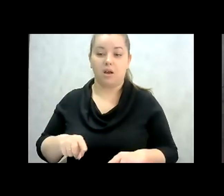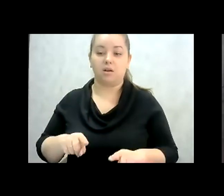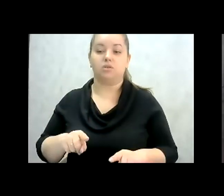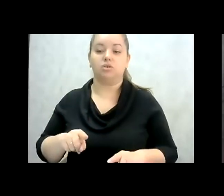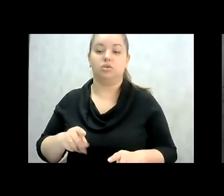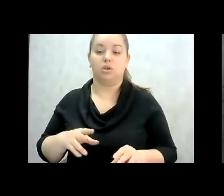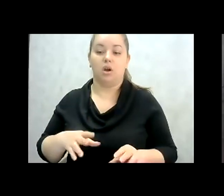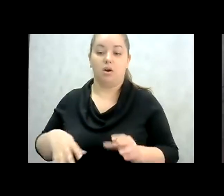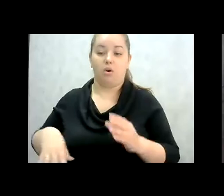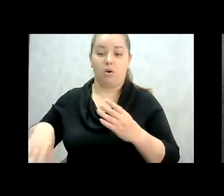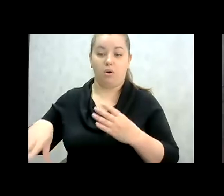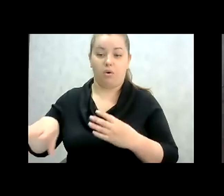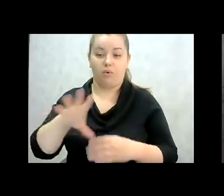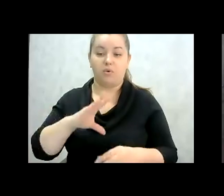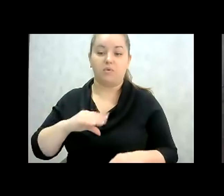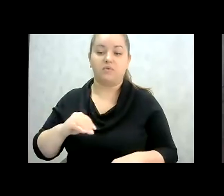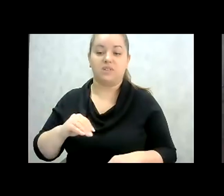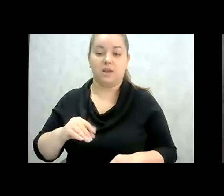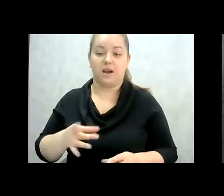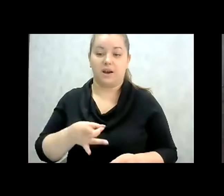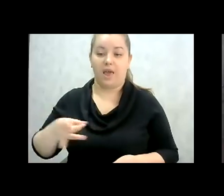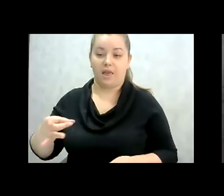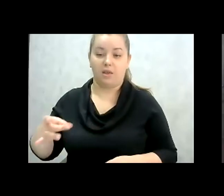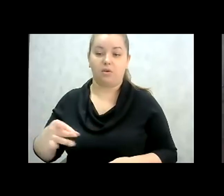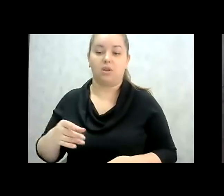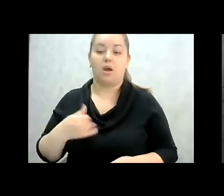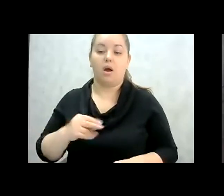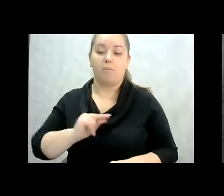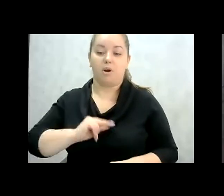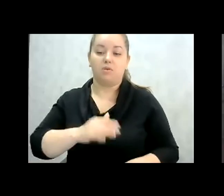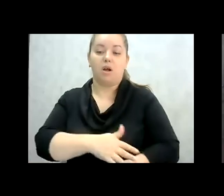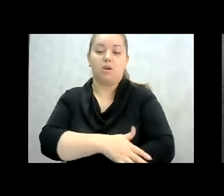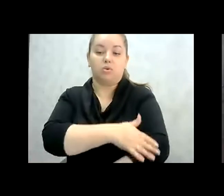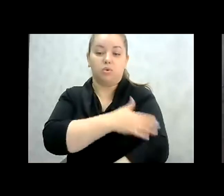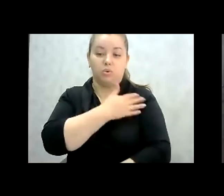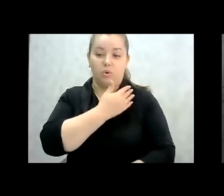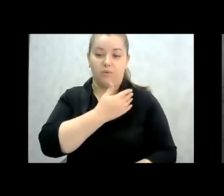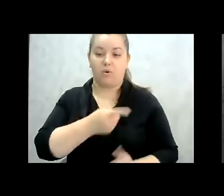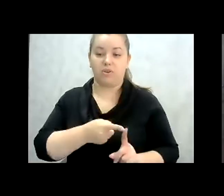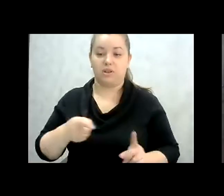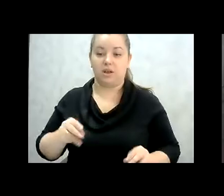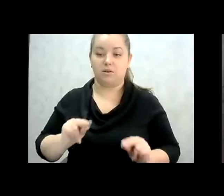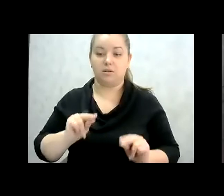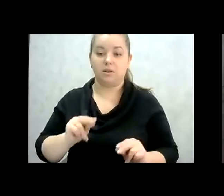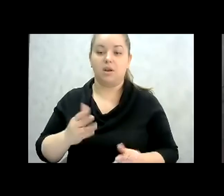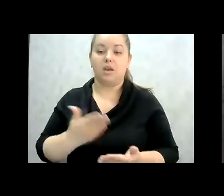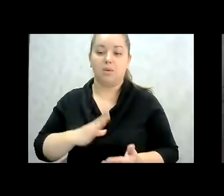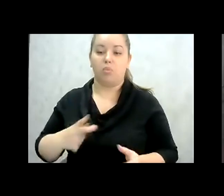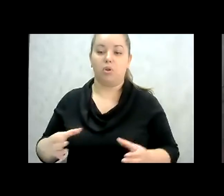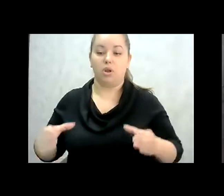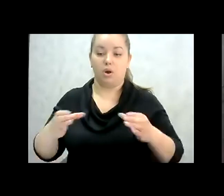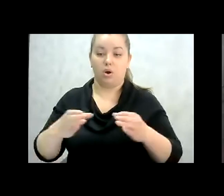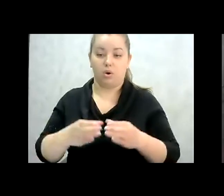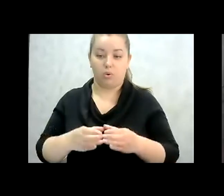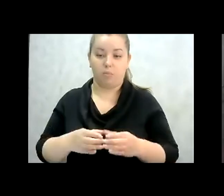our organization. Some of them worked long-term, some of them on ad hoc basis, plus members of our